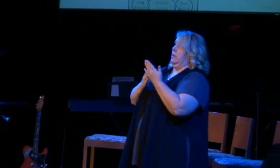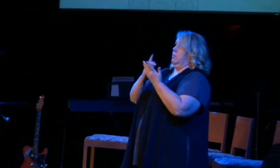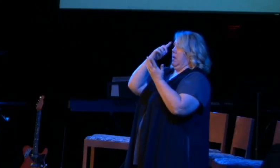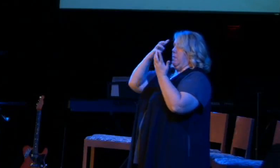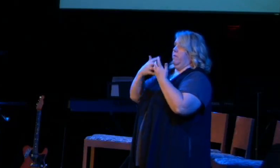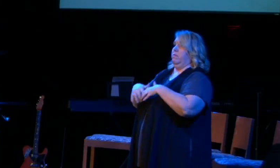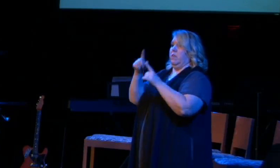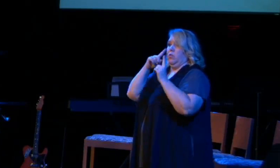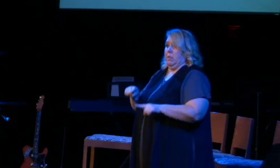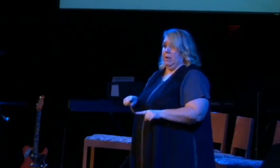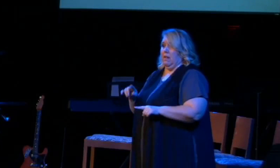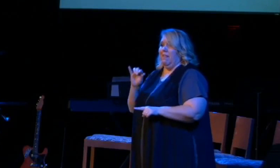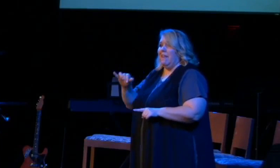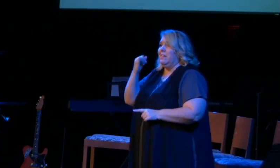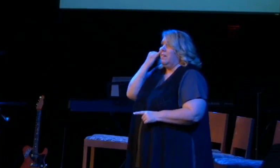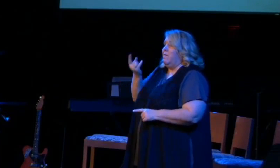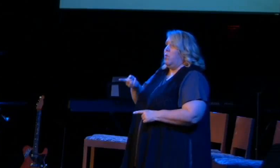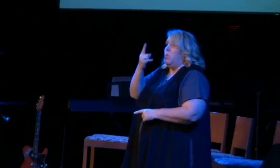plan.